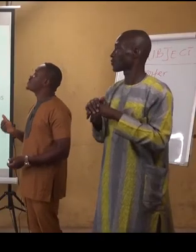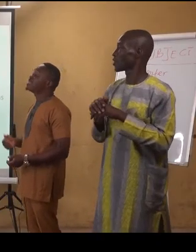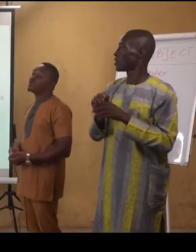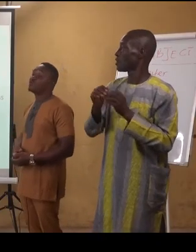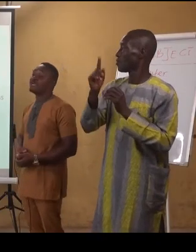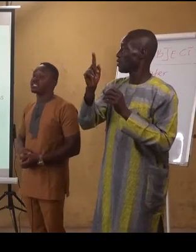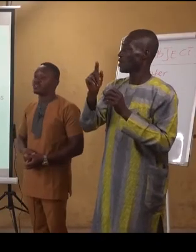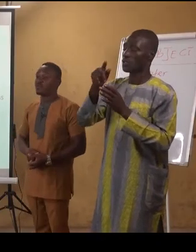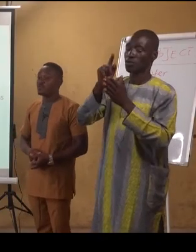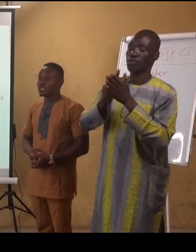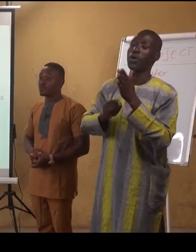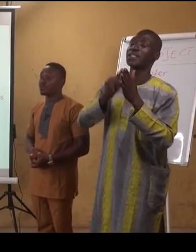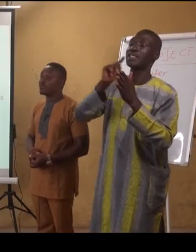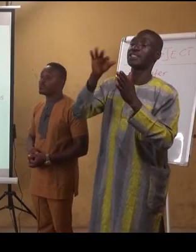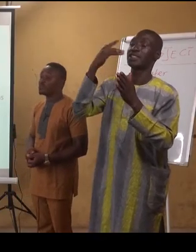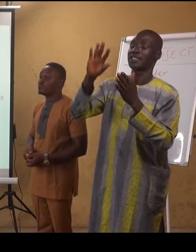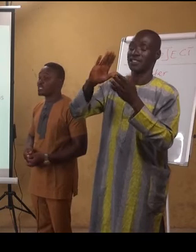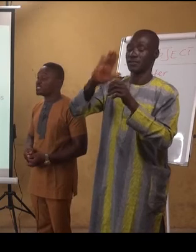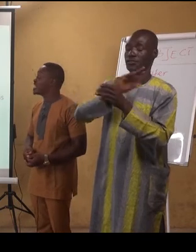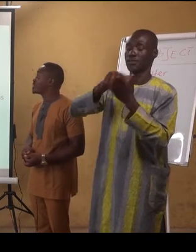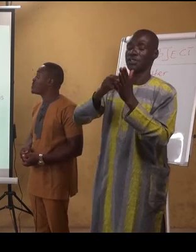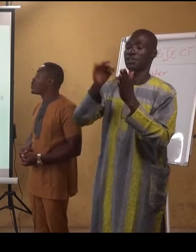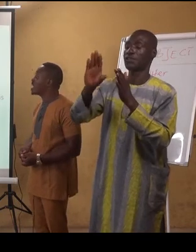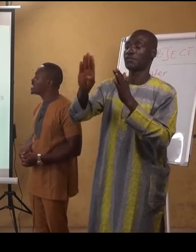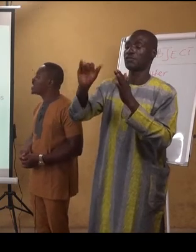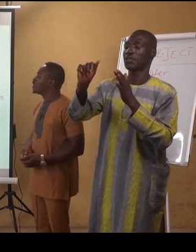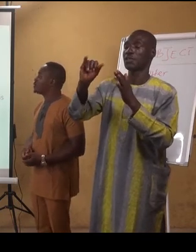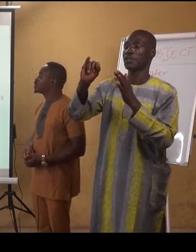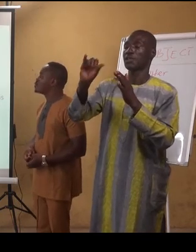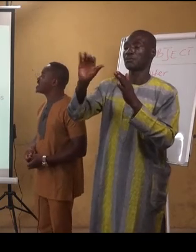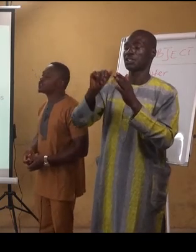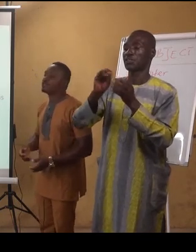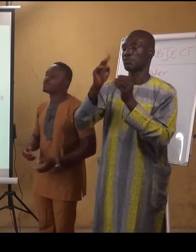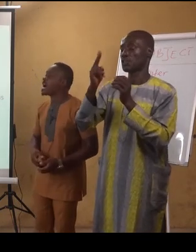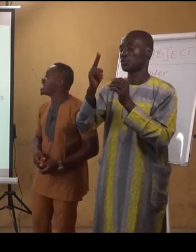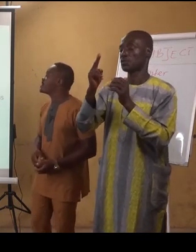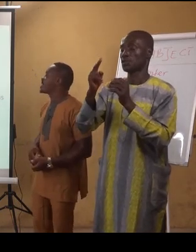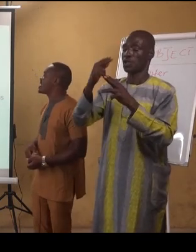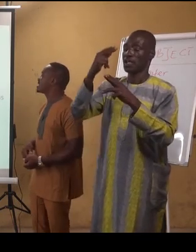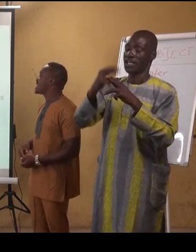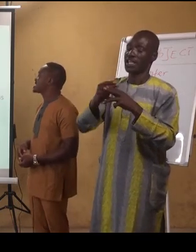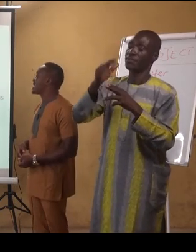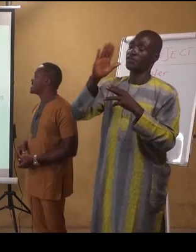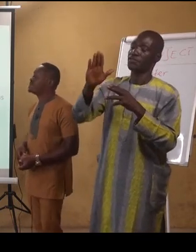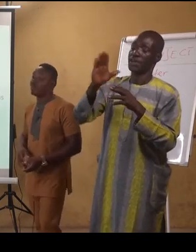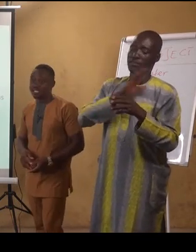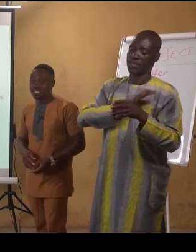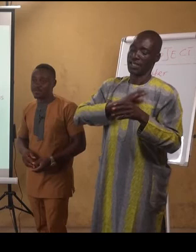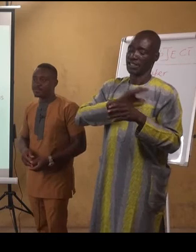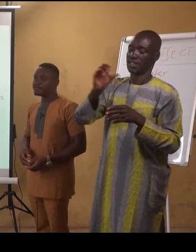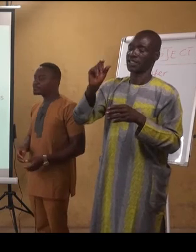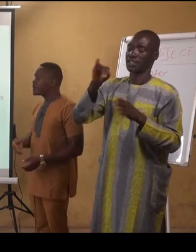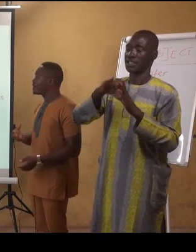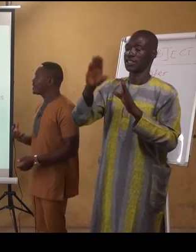write the full meaning of basic for me. What's the full meaning of basic? That's number 1. Number 2, mention 5 characters said in